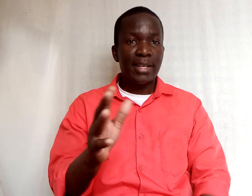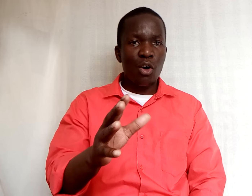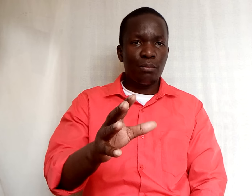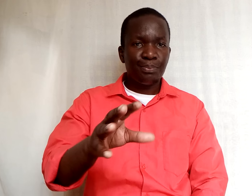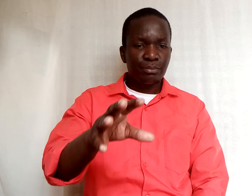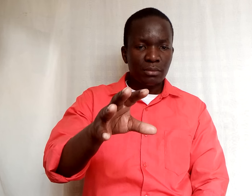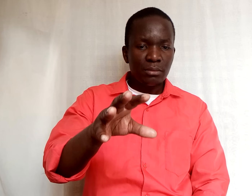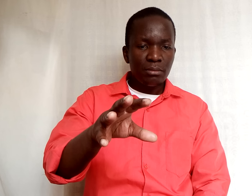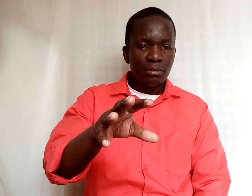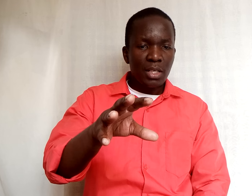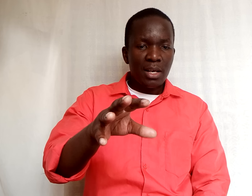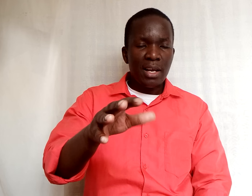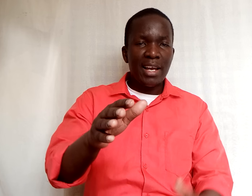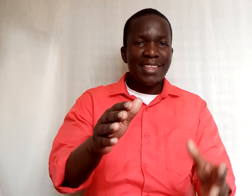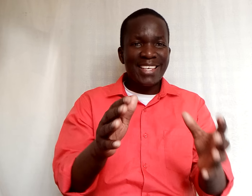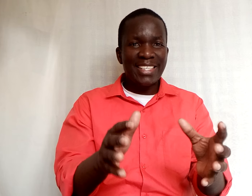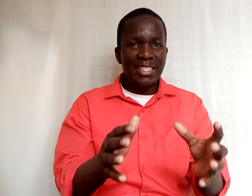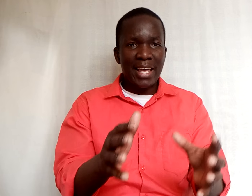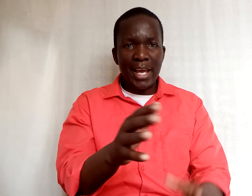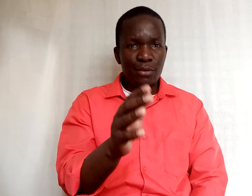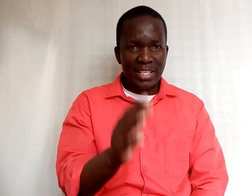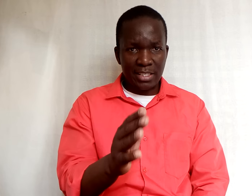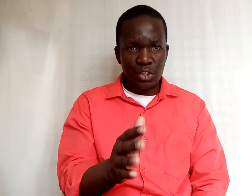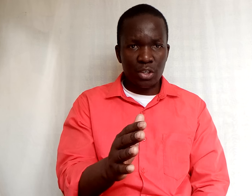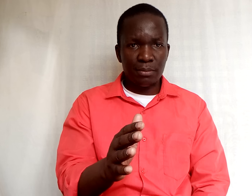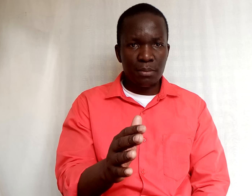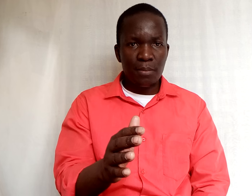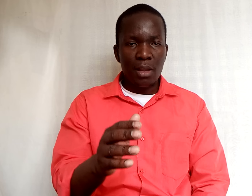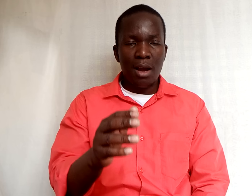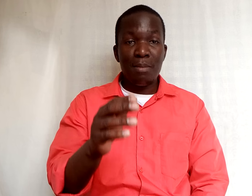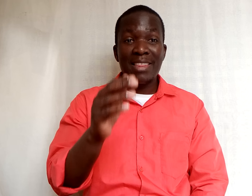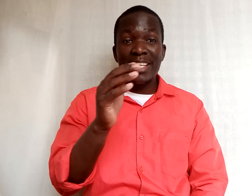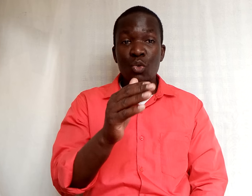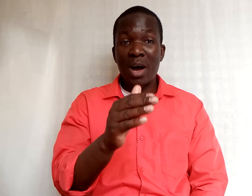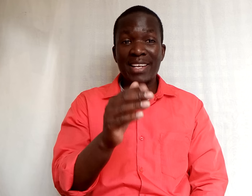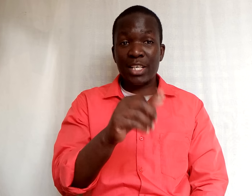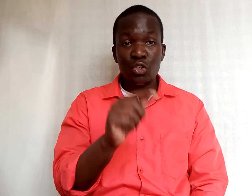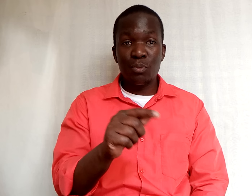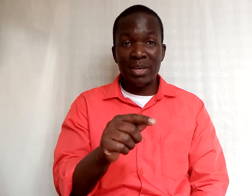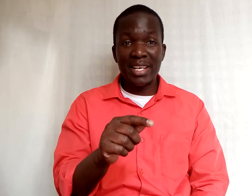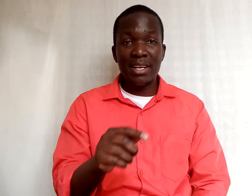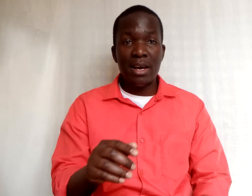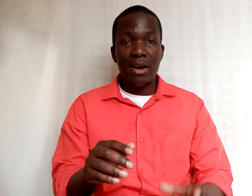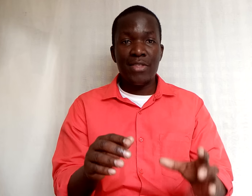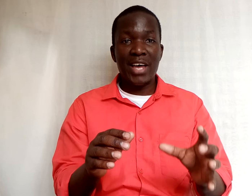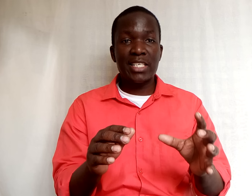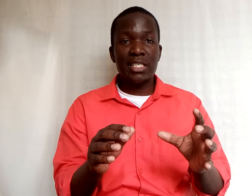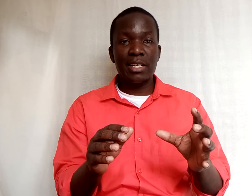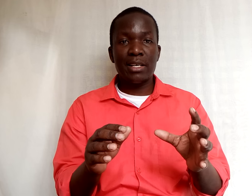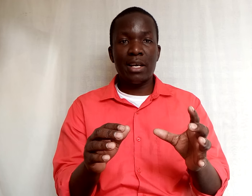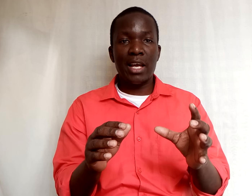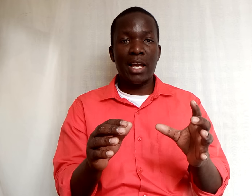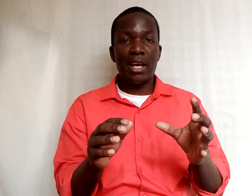Now, this is the end of this session. But this one does not mean that